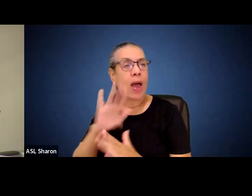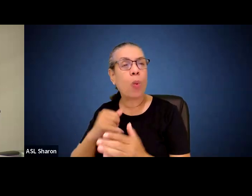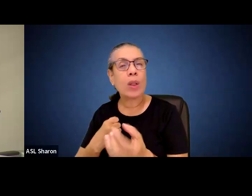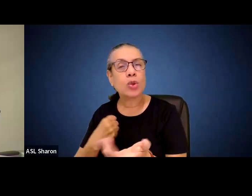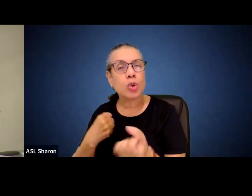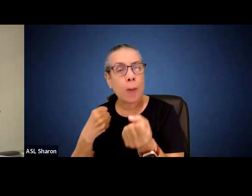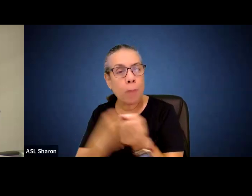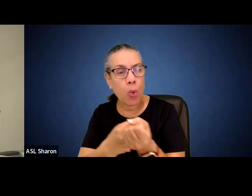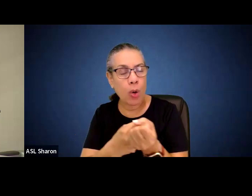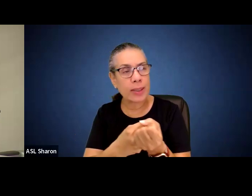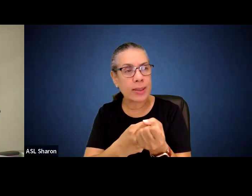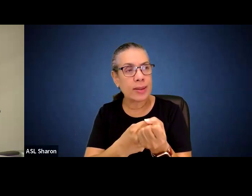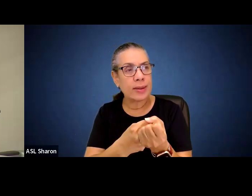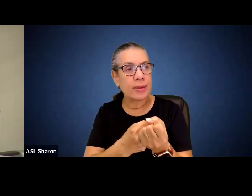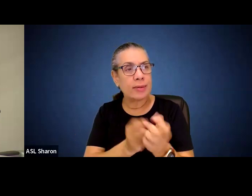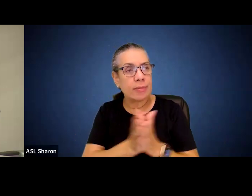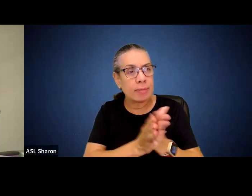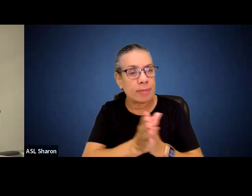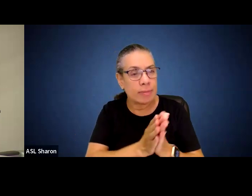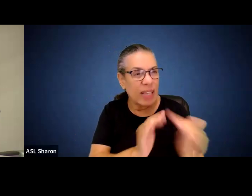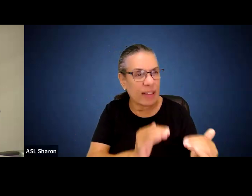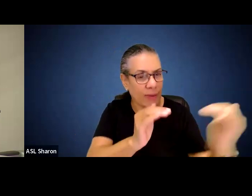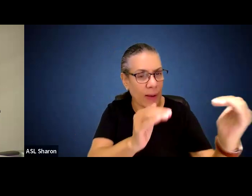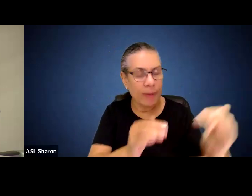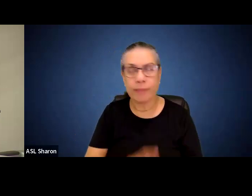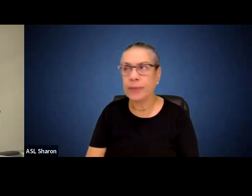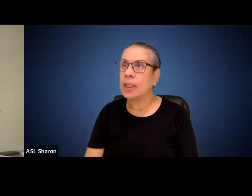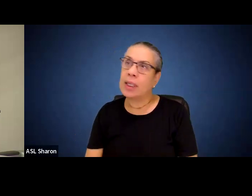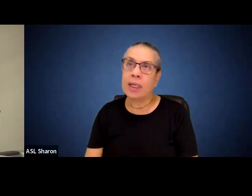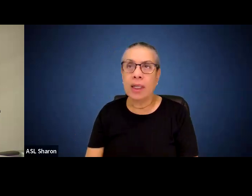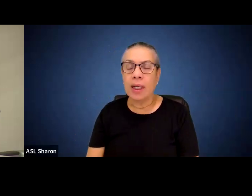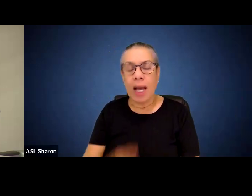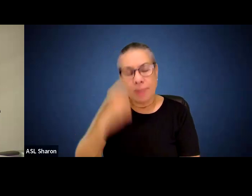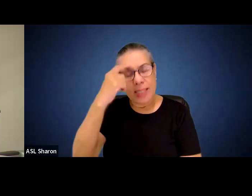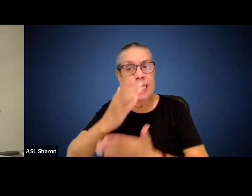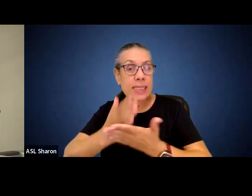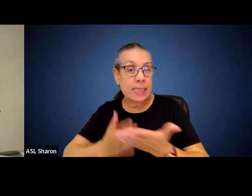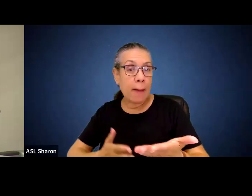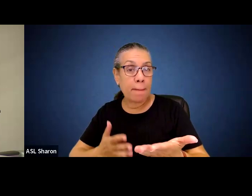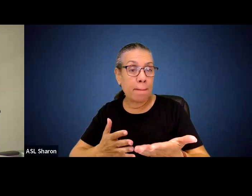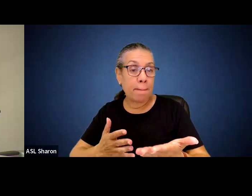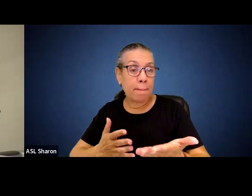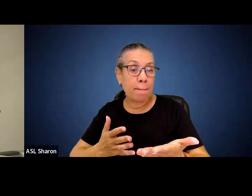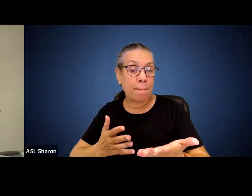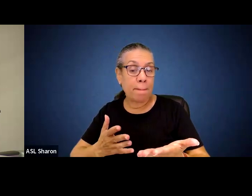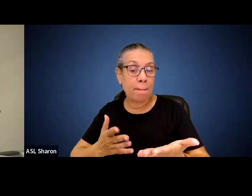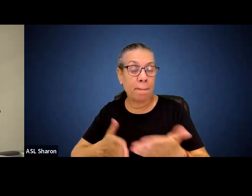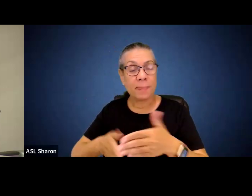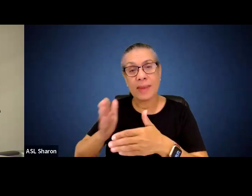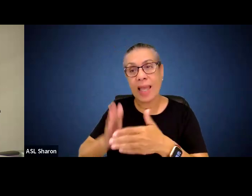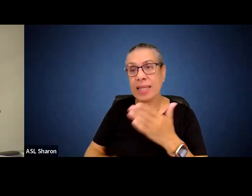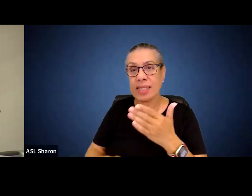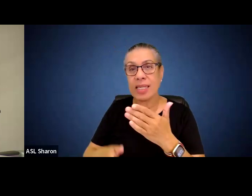acceleration? In my mind, there's like certain ones, like ending social